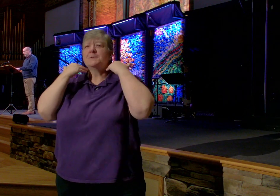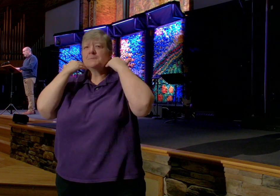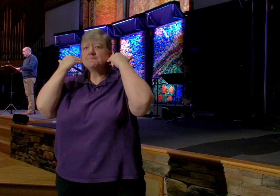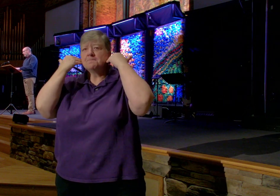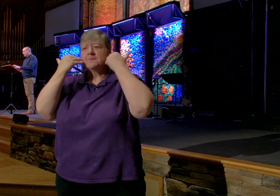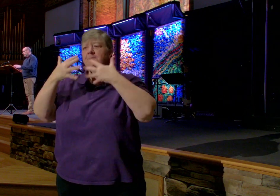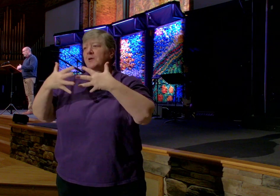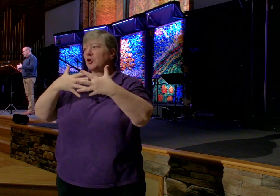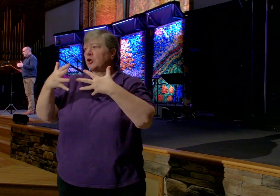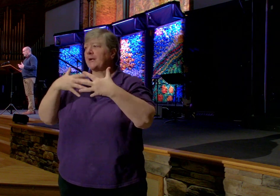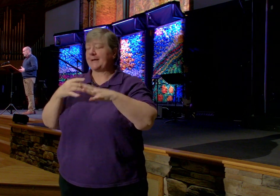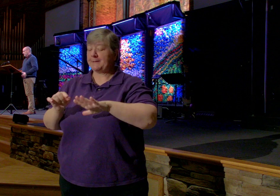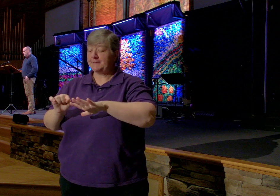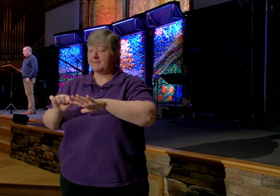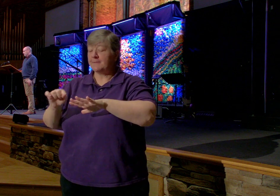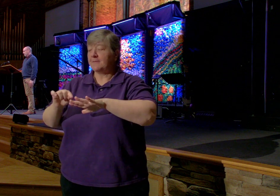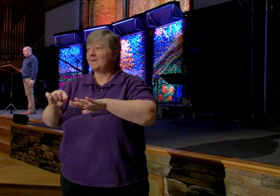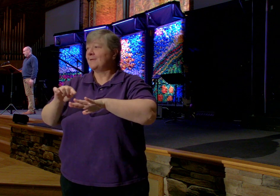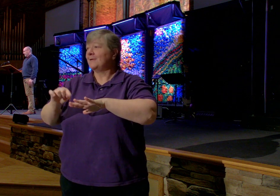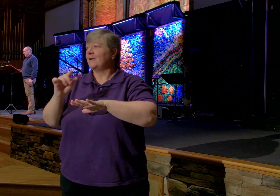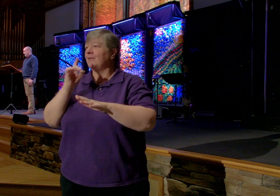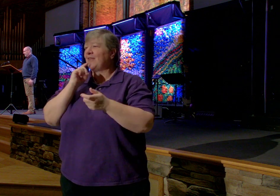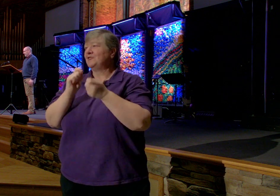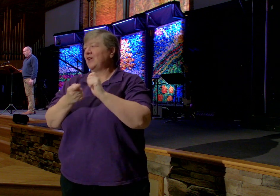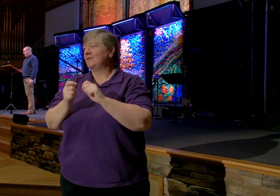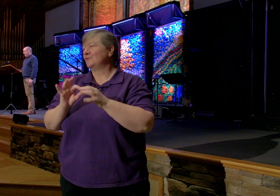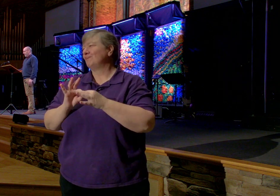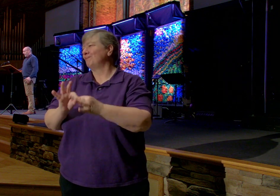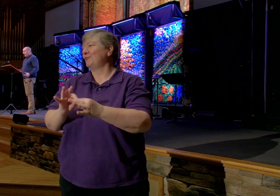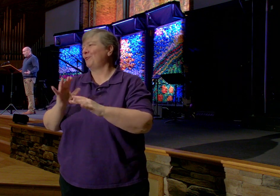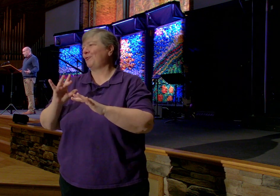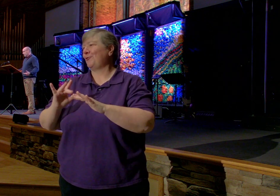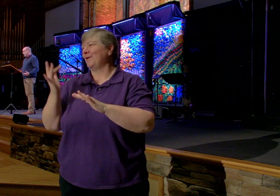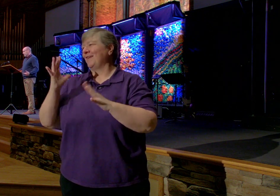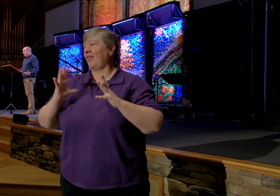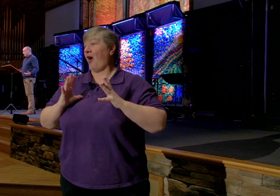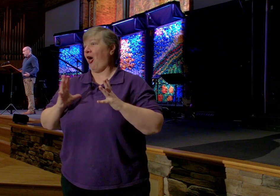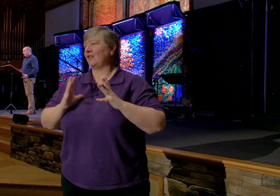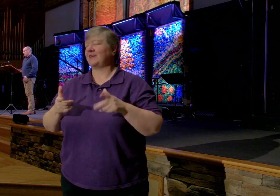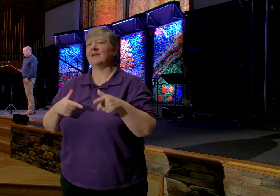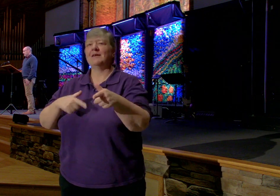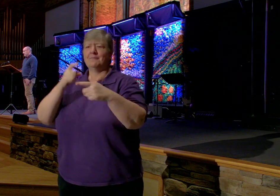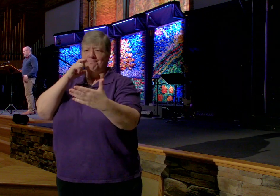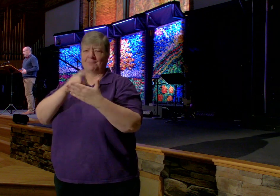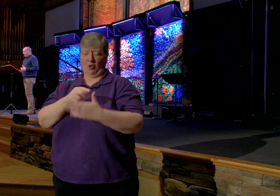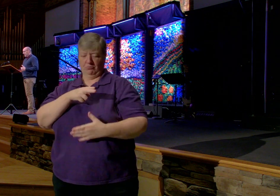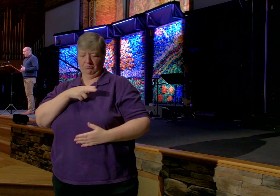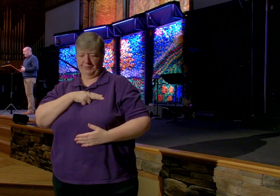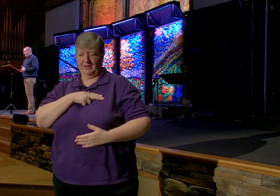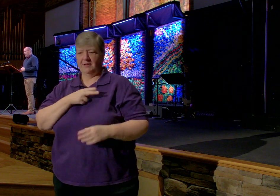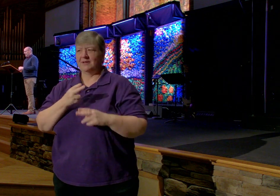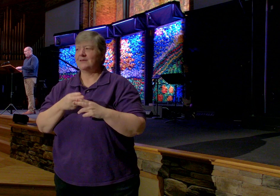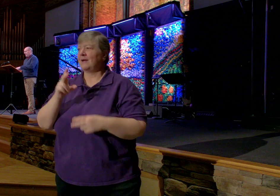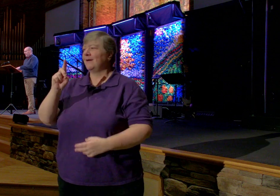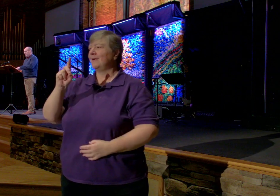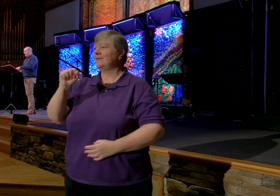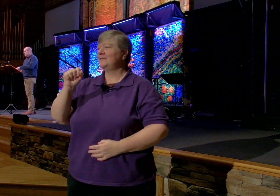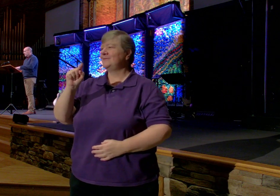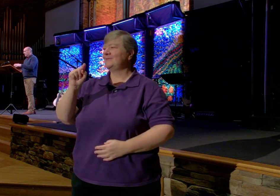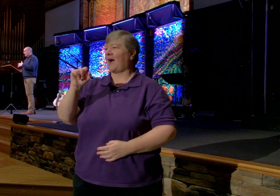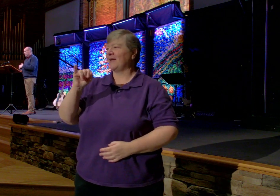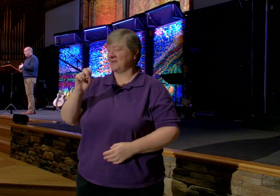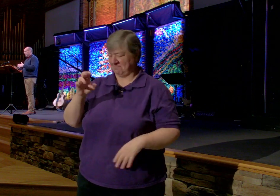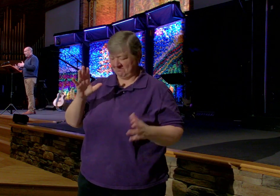hair and the kind of fingernail polish that changes according to the holiday. I also noticed that her name tag said